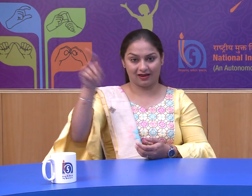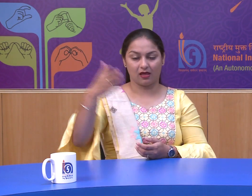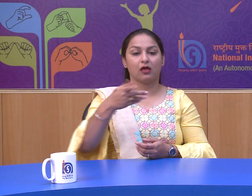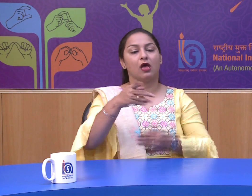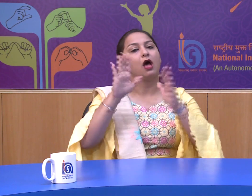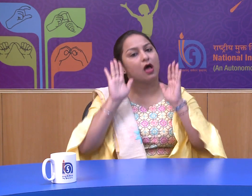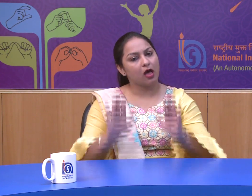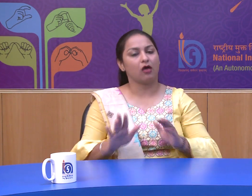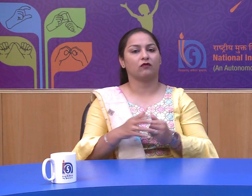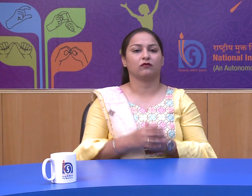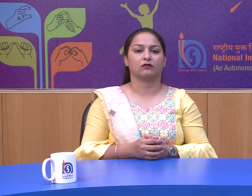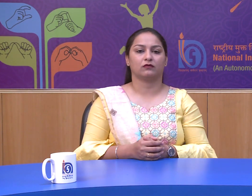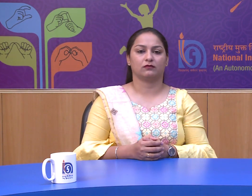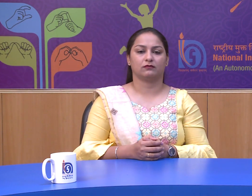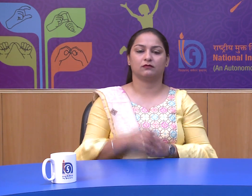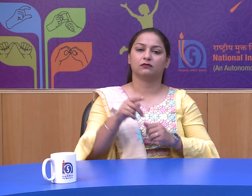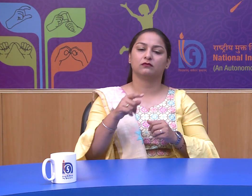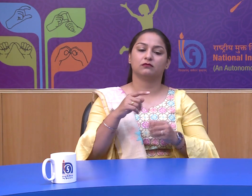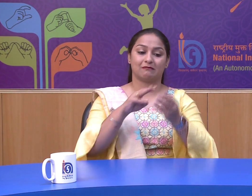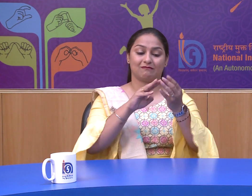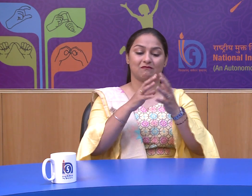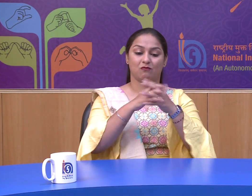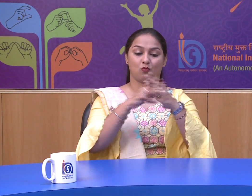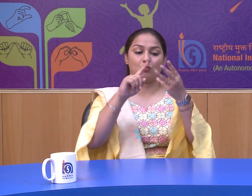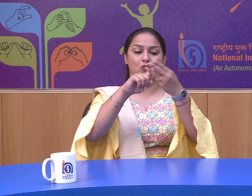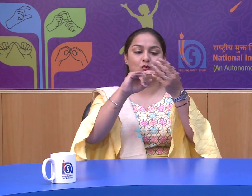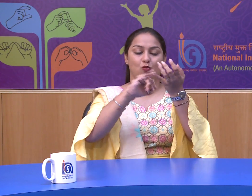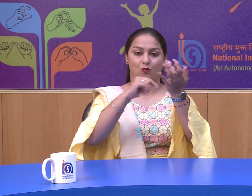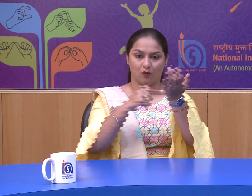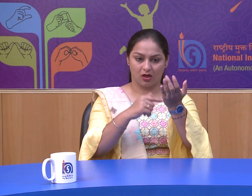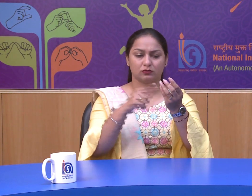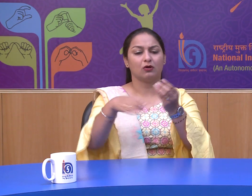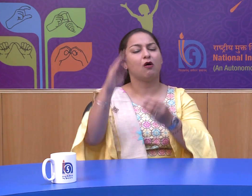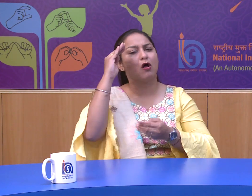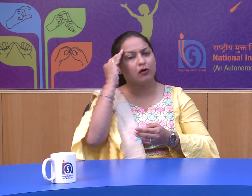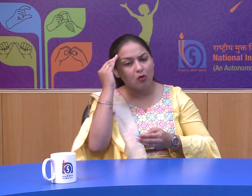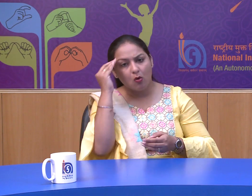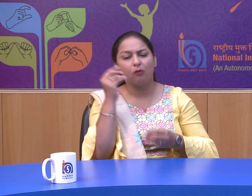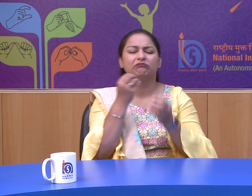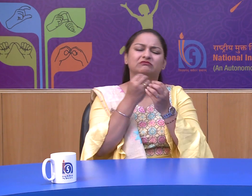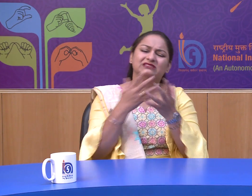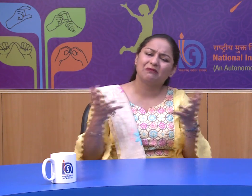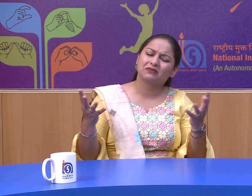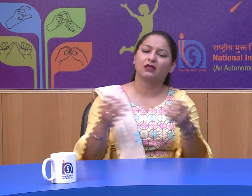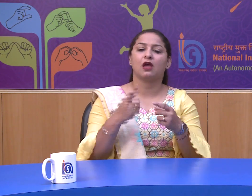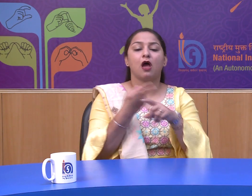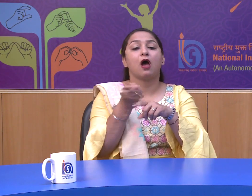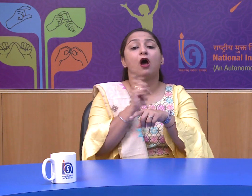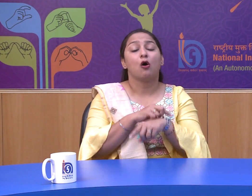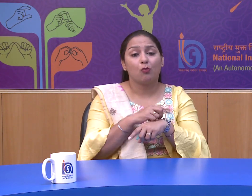helped the West to know something about the Indian